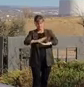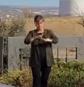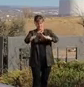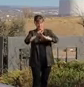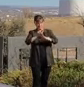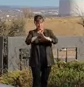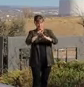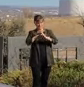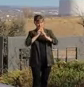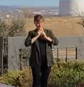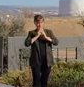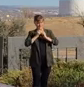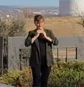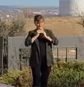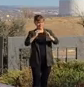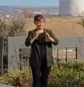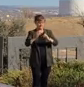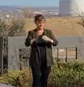innocent and oppressed.